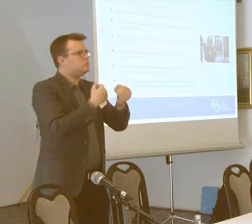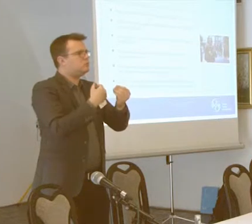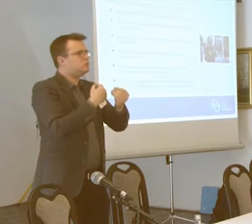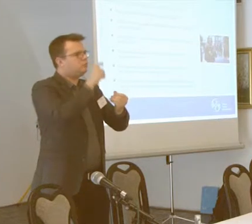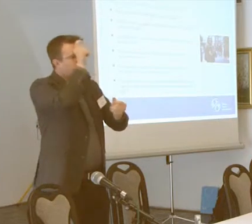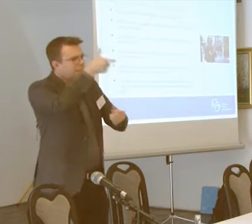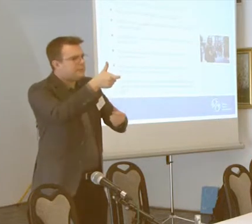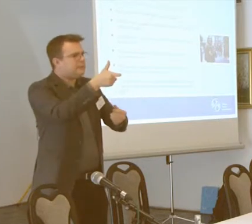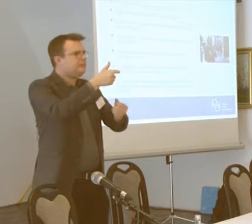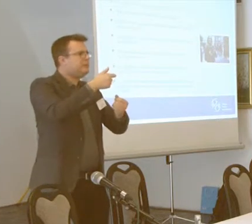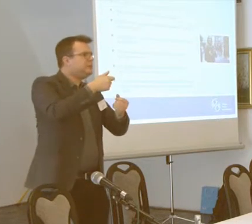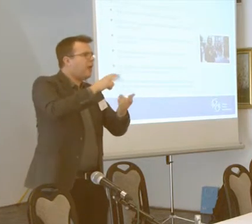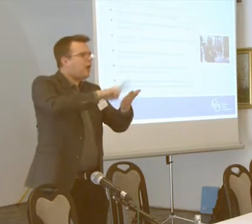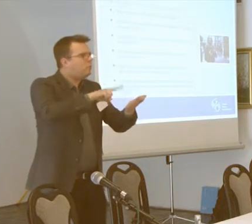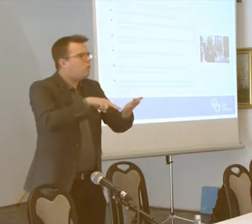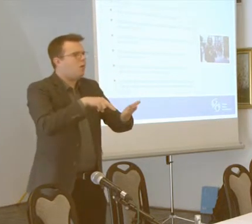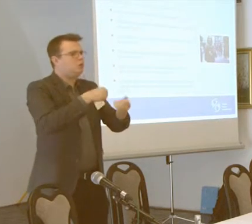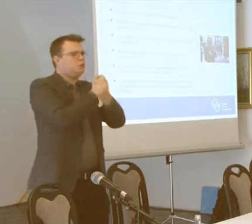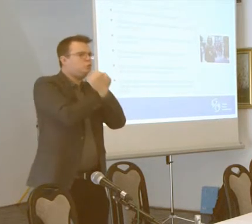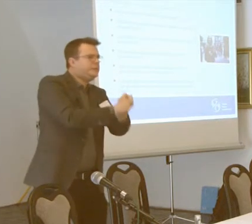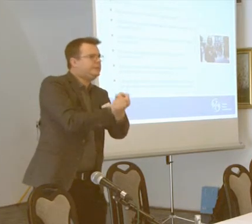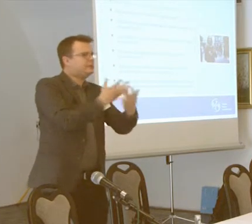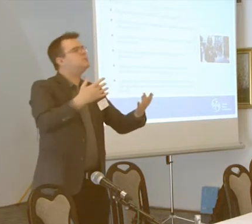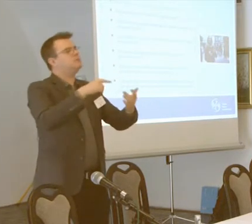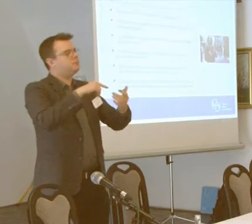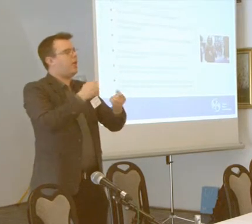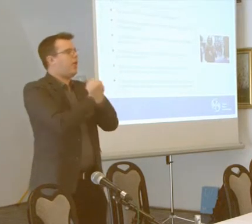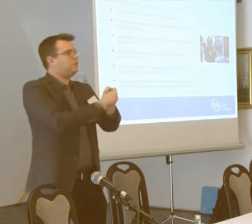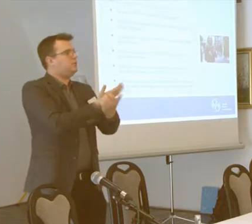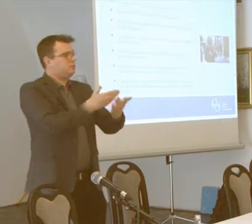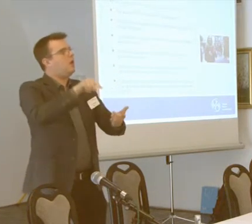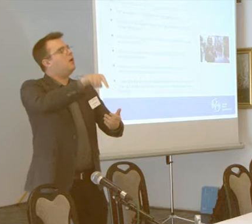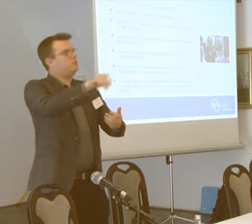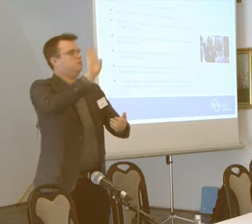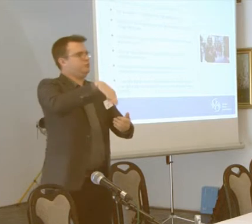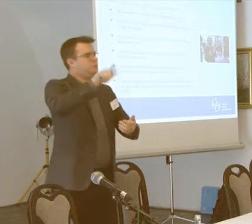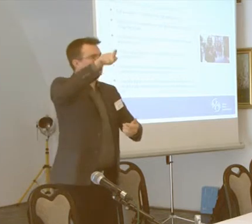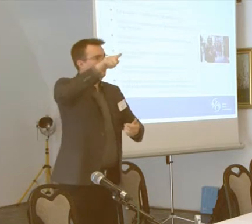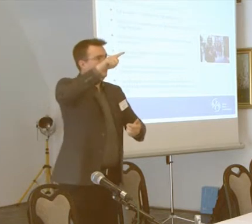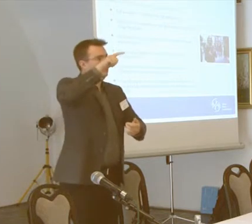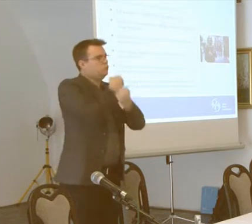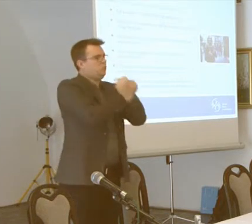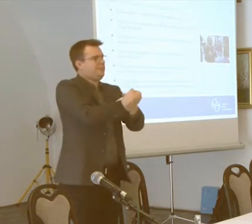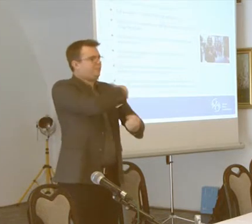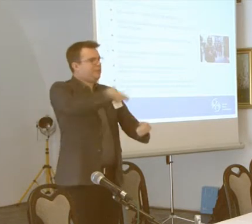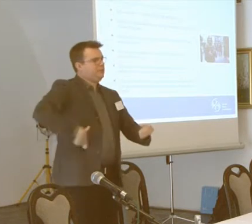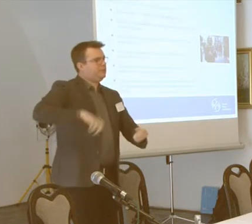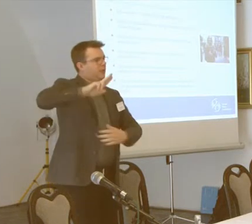something happens regarding the police, you're going to interview with the police, then it's the police department who is responsible, or